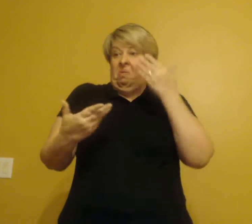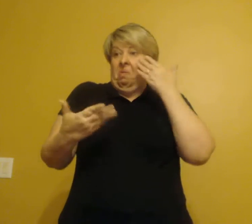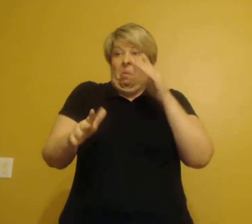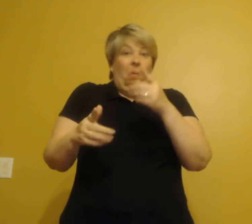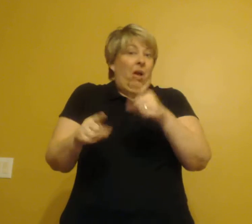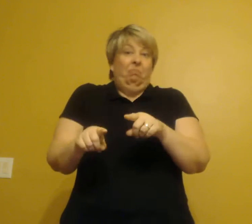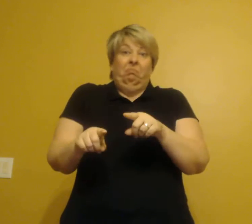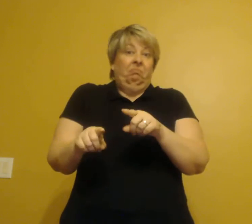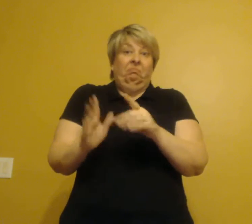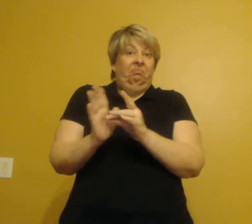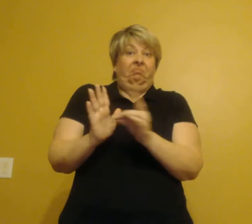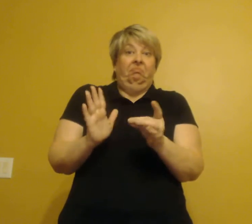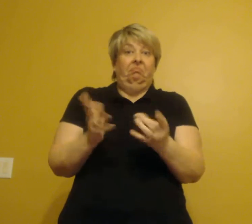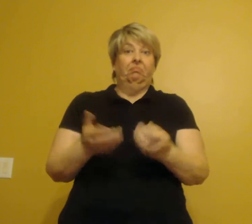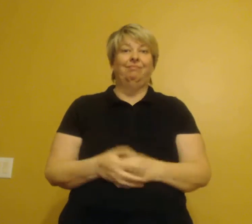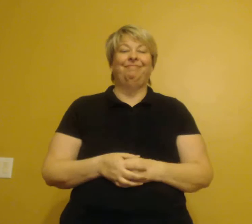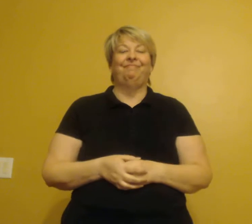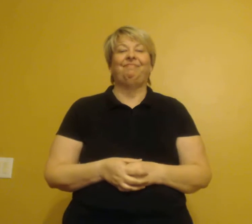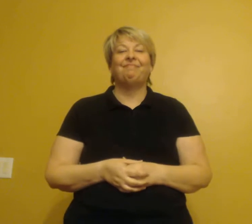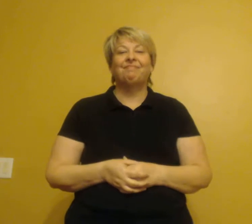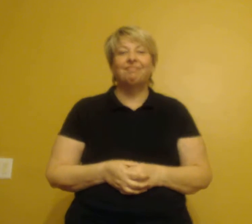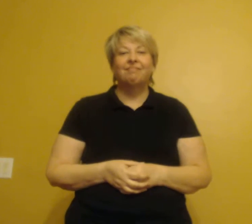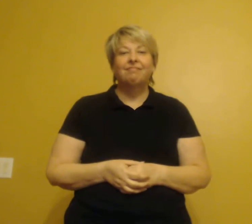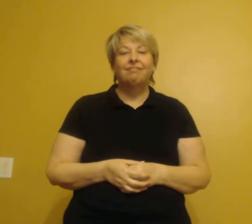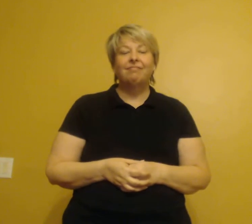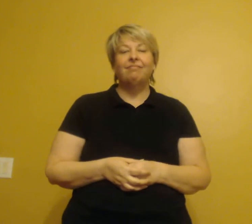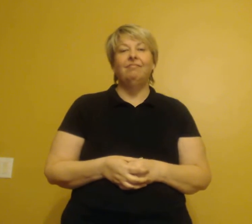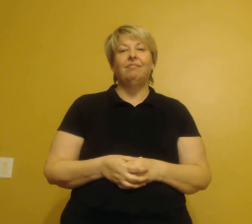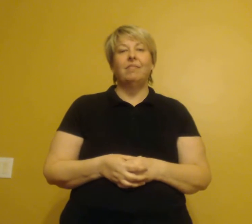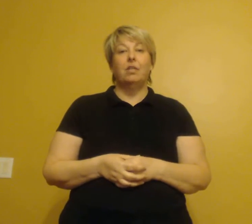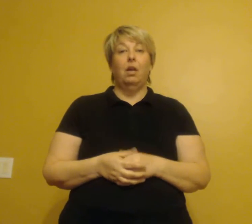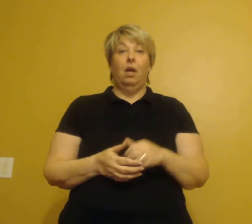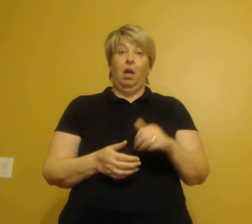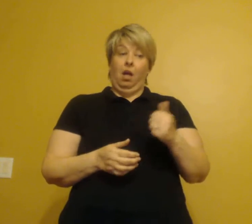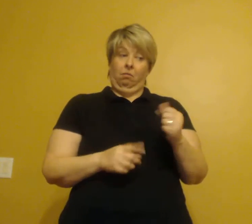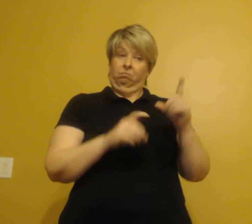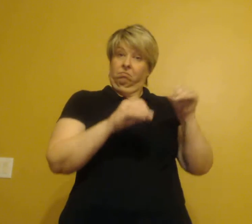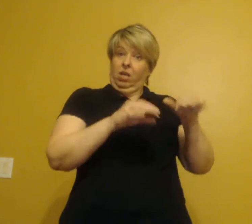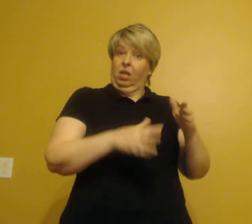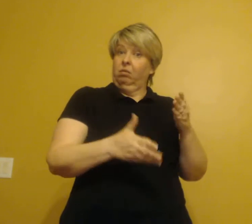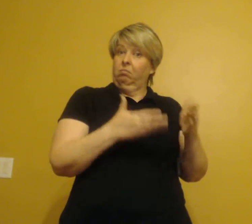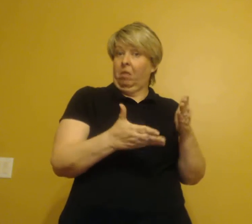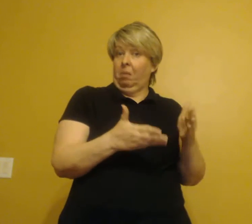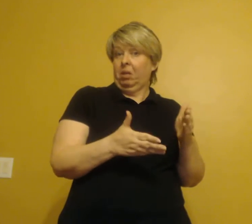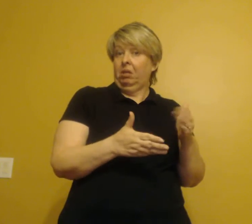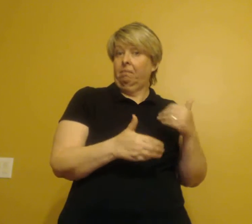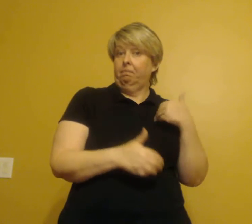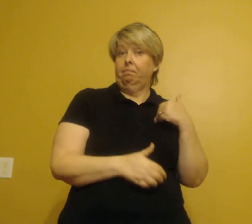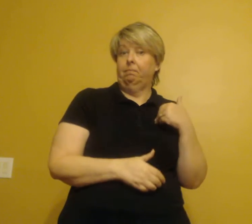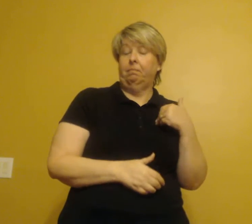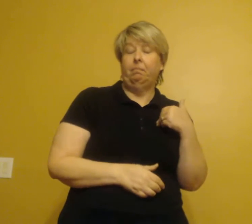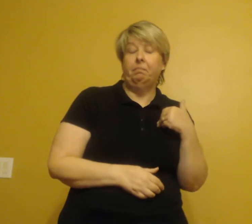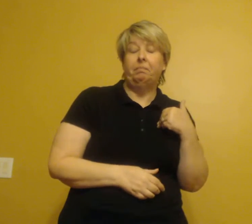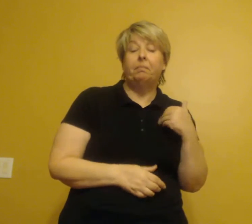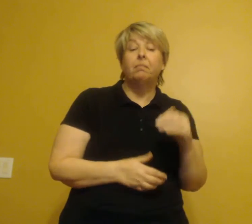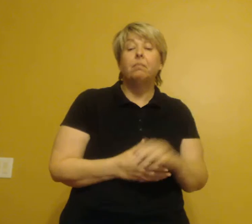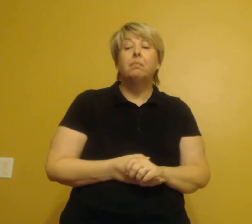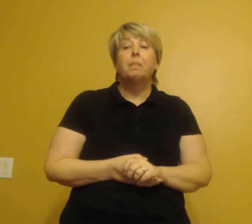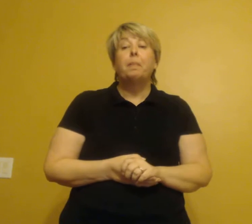this is being done at the time. Another type of test your doctor may send you to for various symptoms is